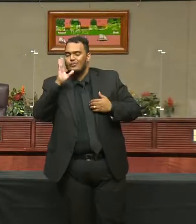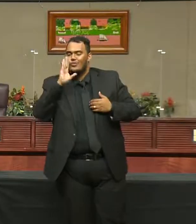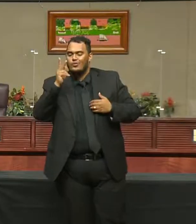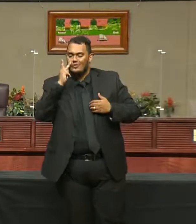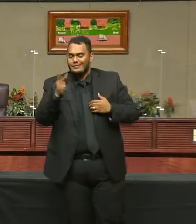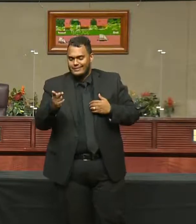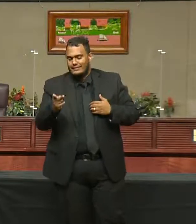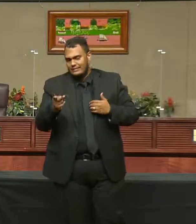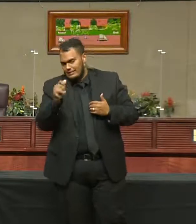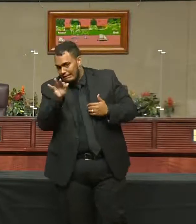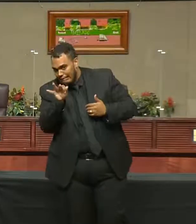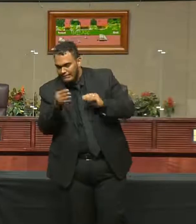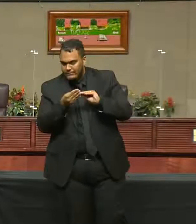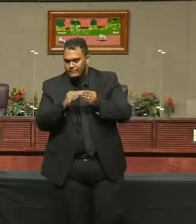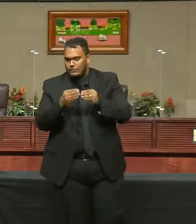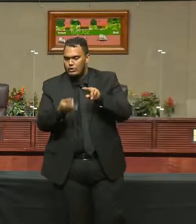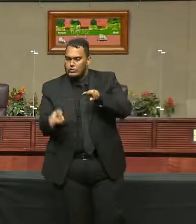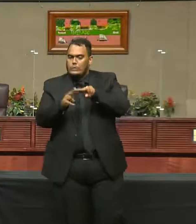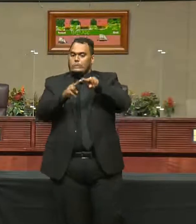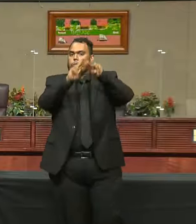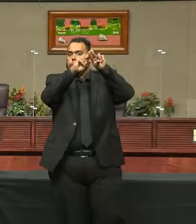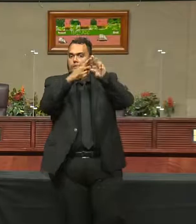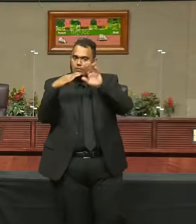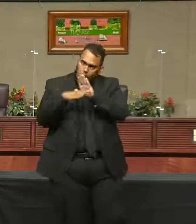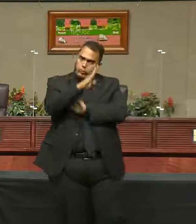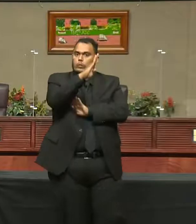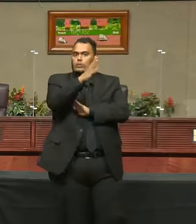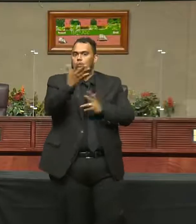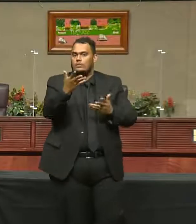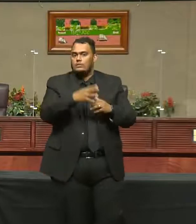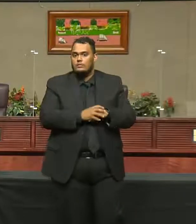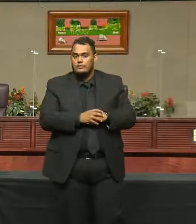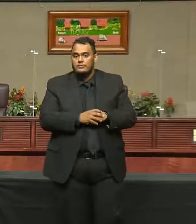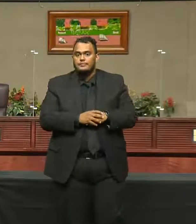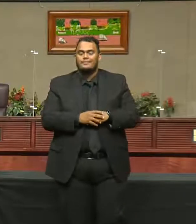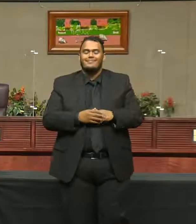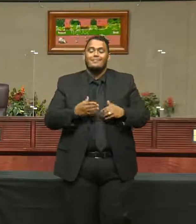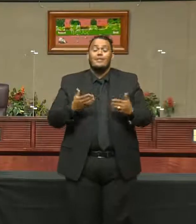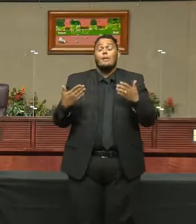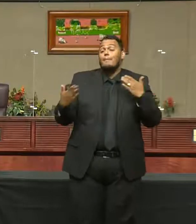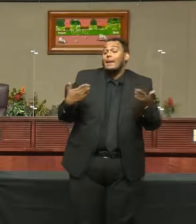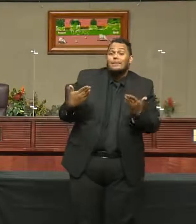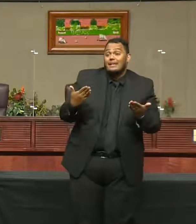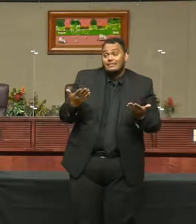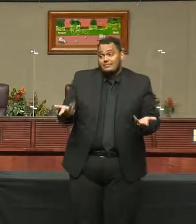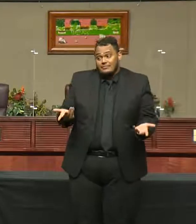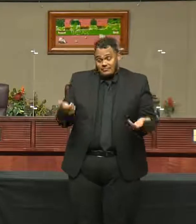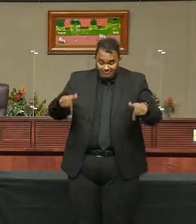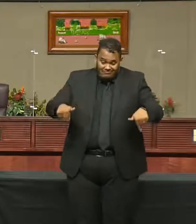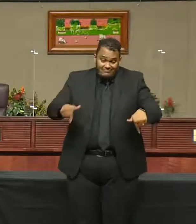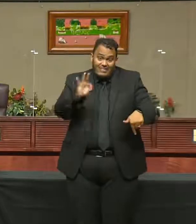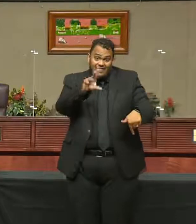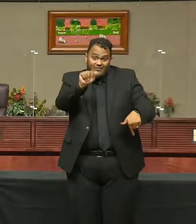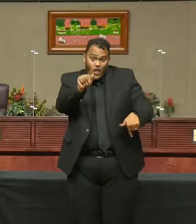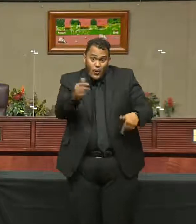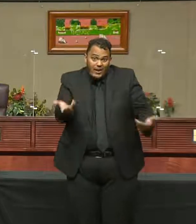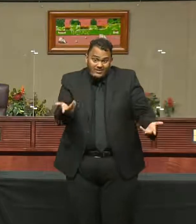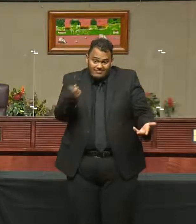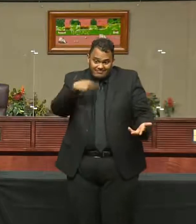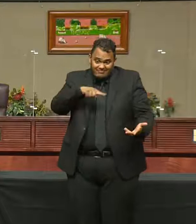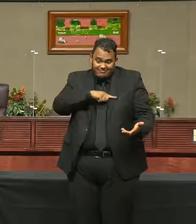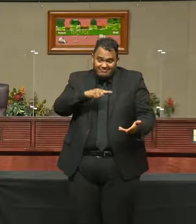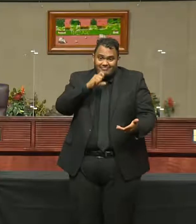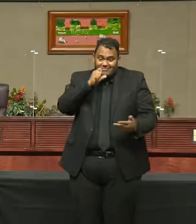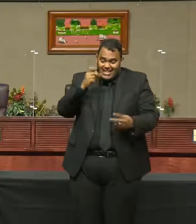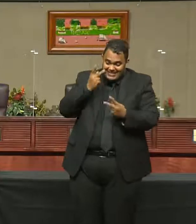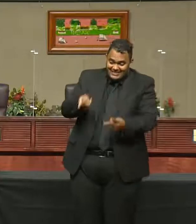not experience everything in Florida because we got a lot of travelers that already may be back. The question